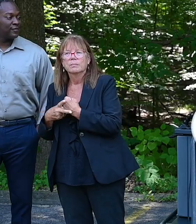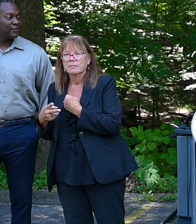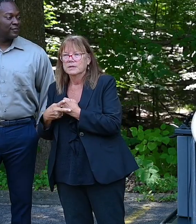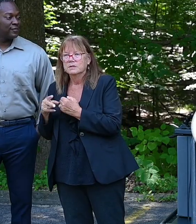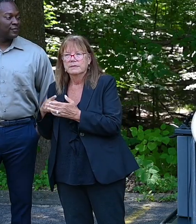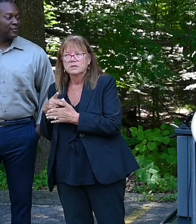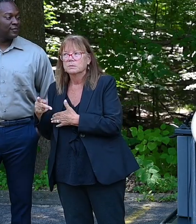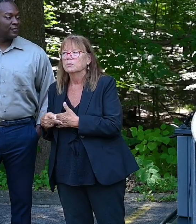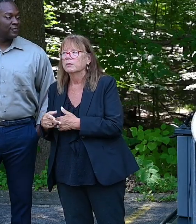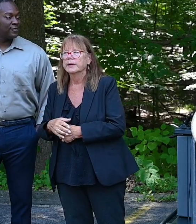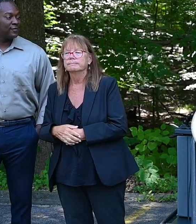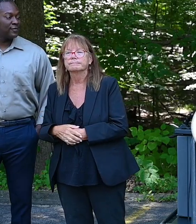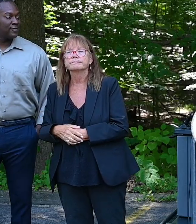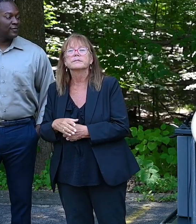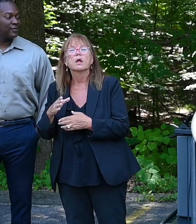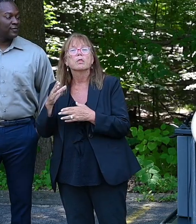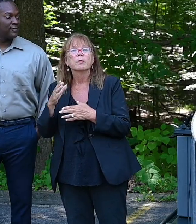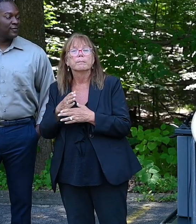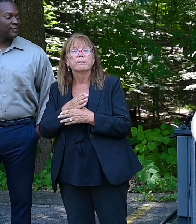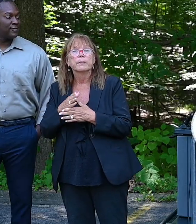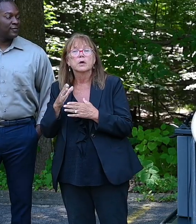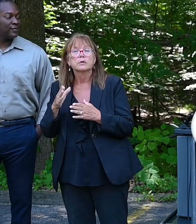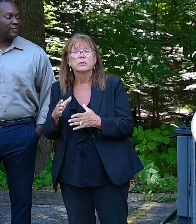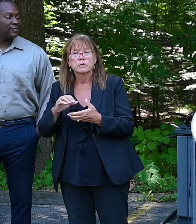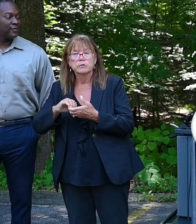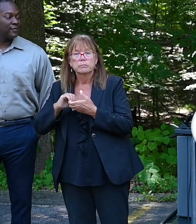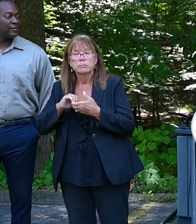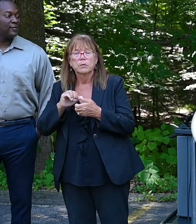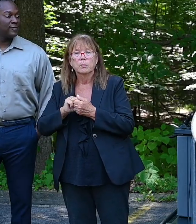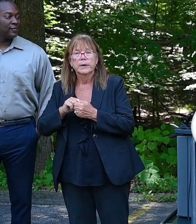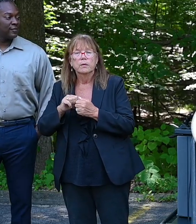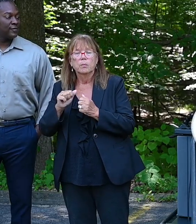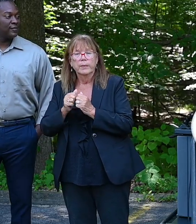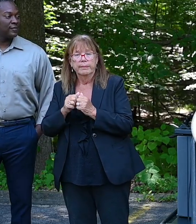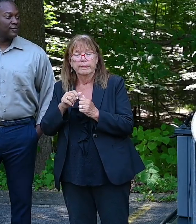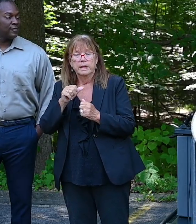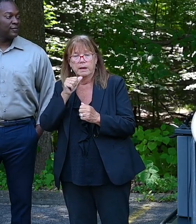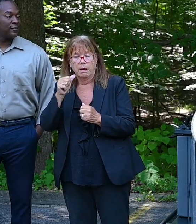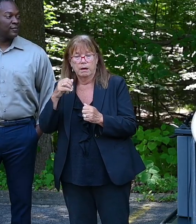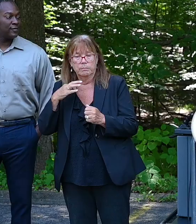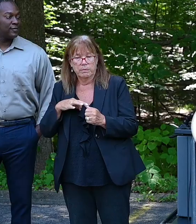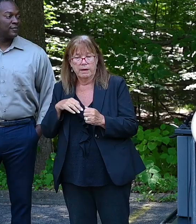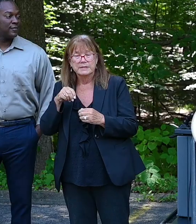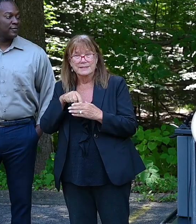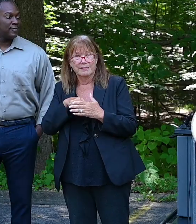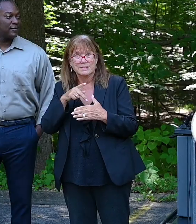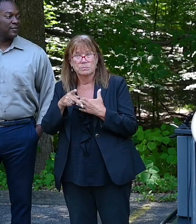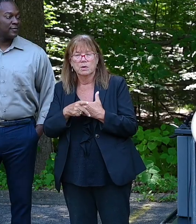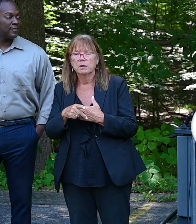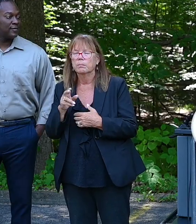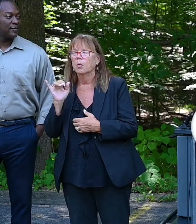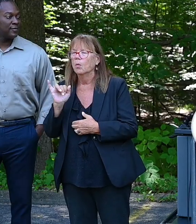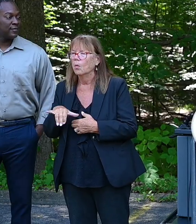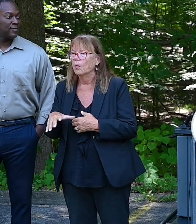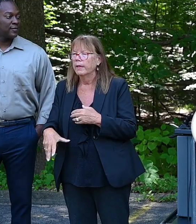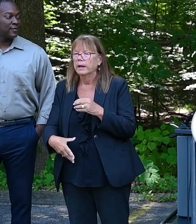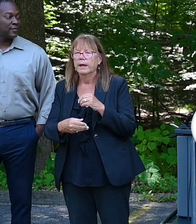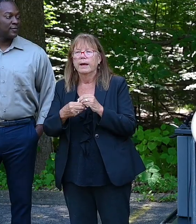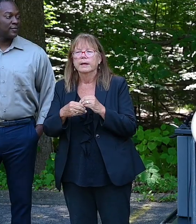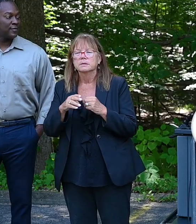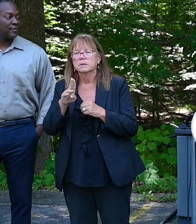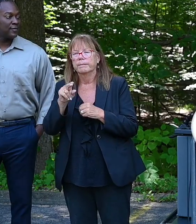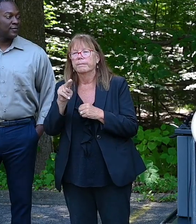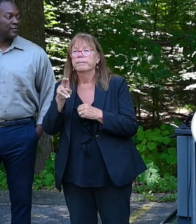programs. The partnerships that we're forming with our nonprofit partners in this program are really an added bonus for